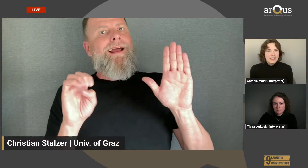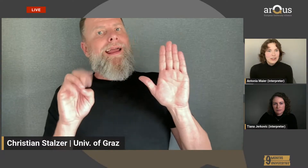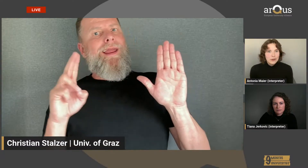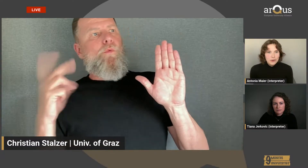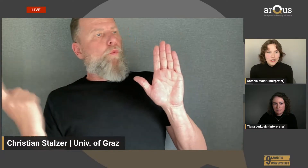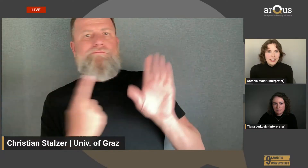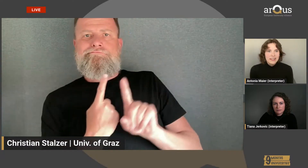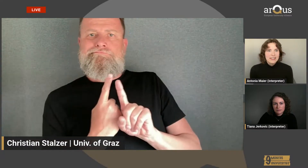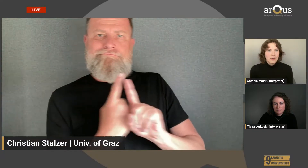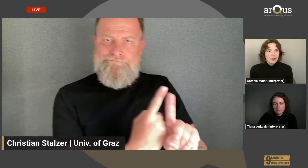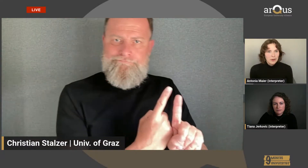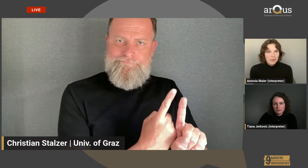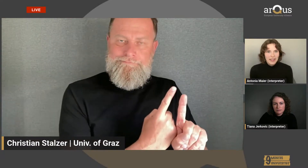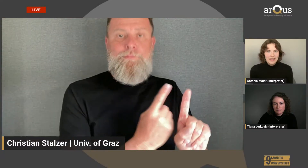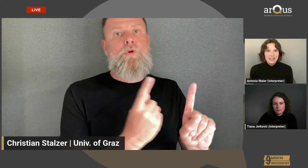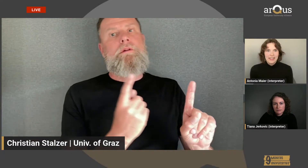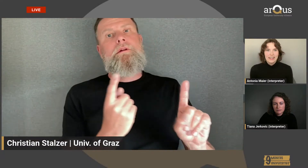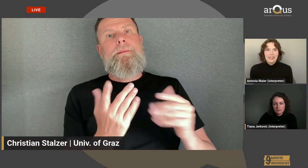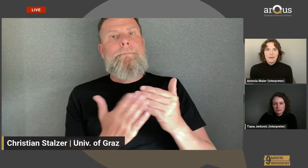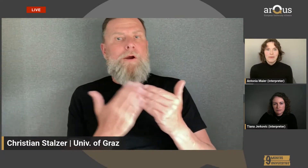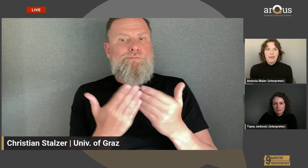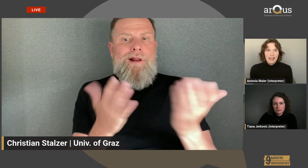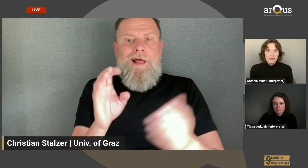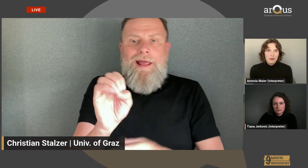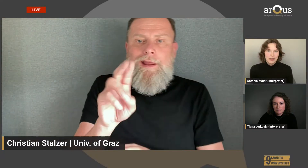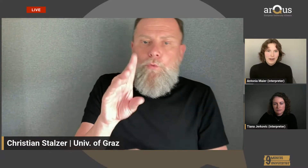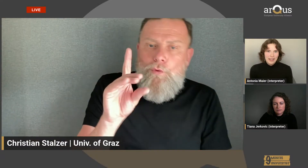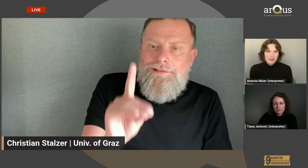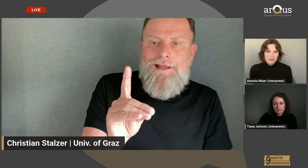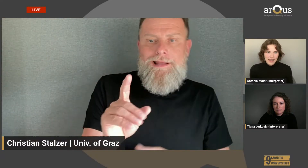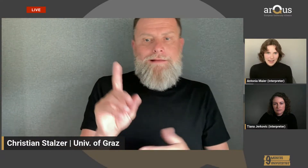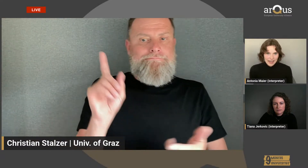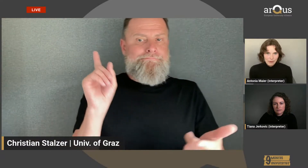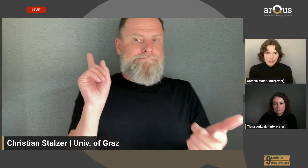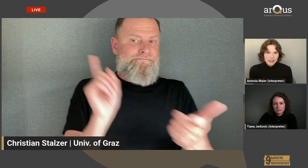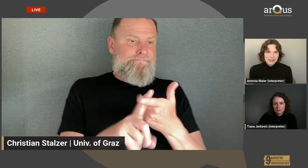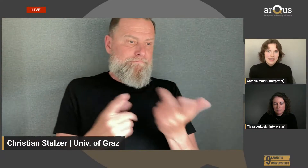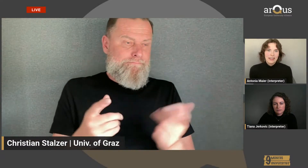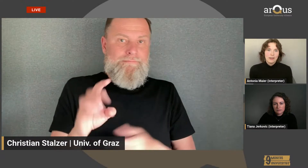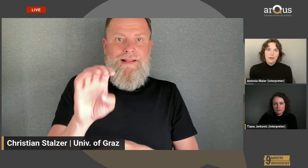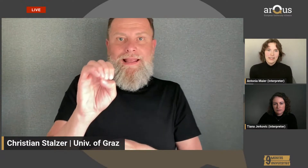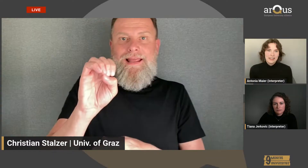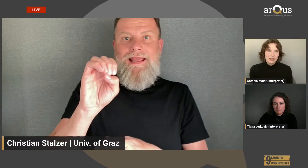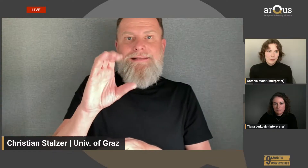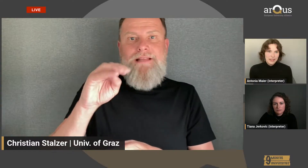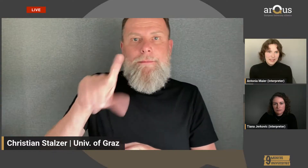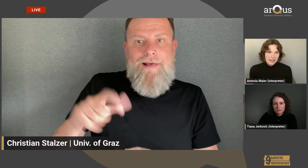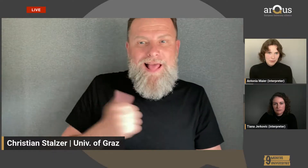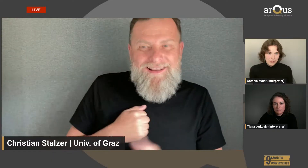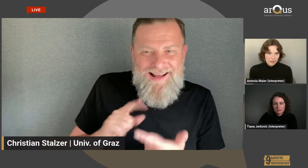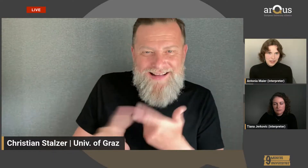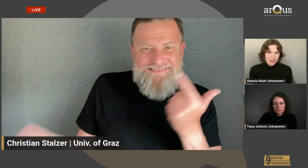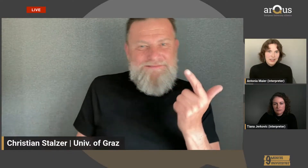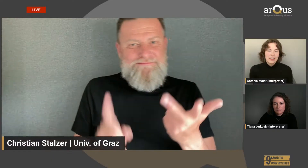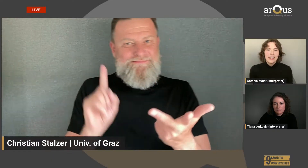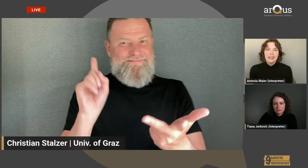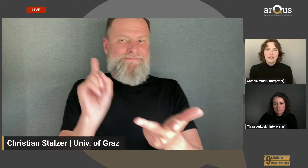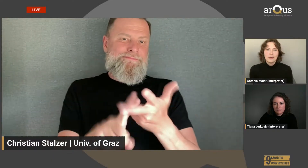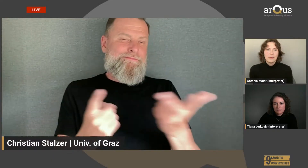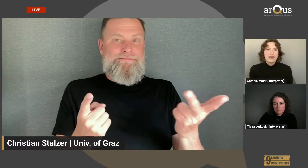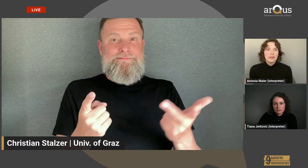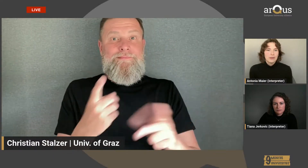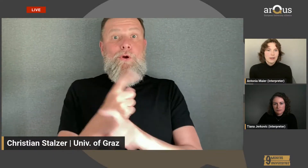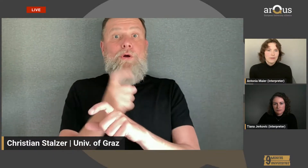many institutions, documents that fight for the rights of sign languages, the UNCRPD that was mentioned,